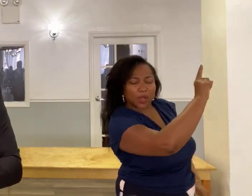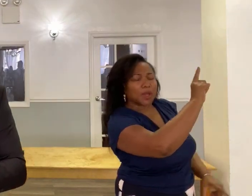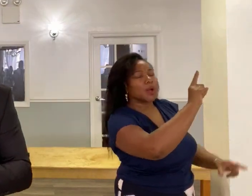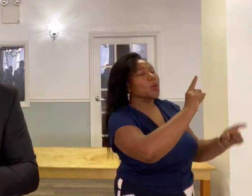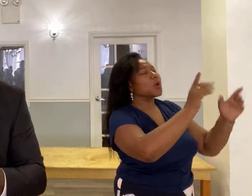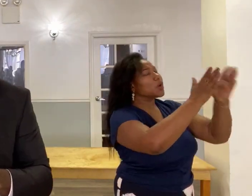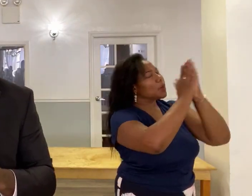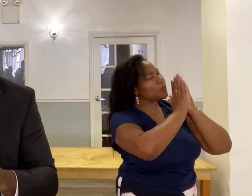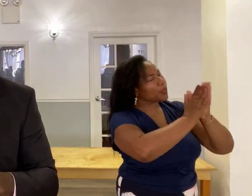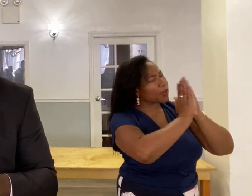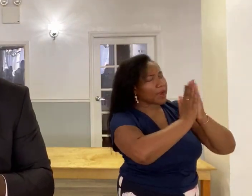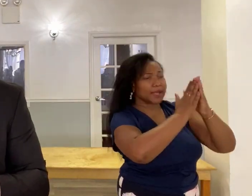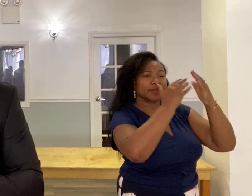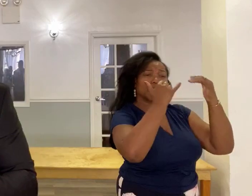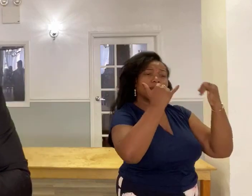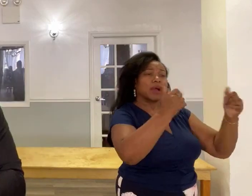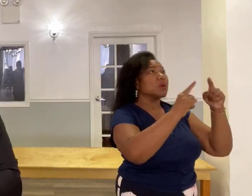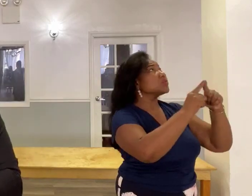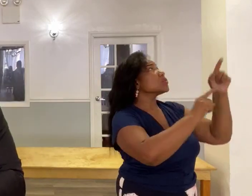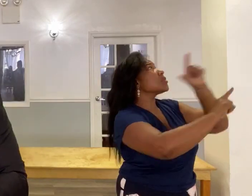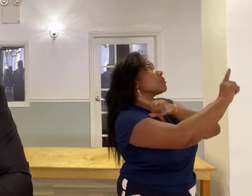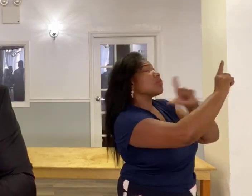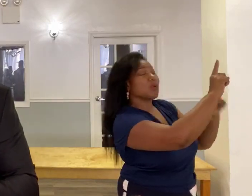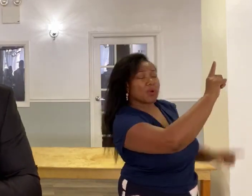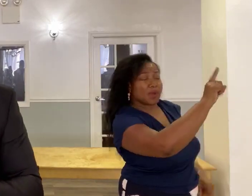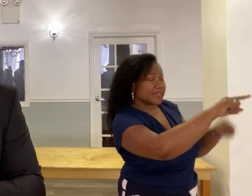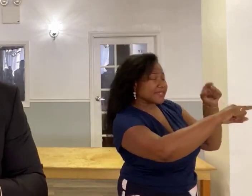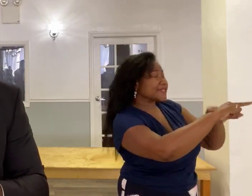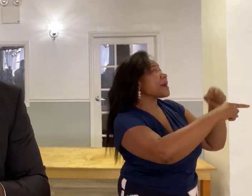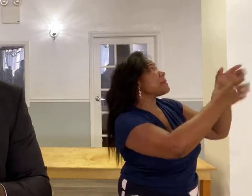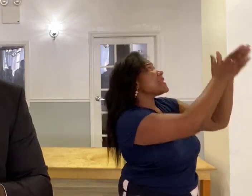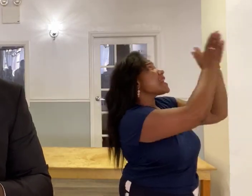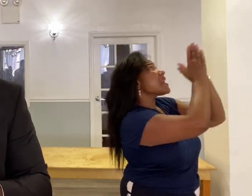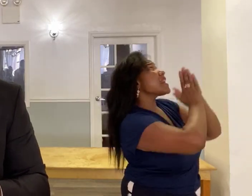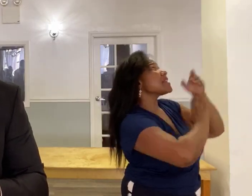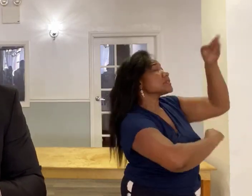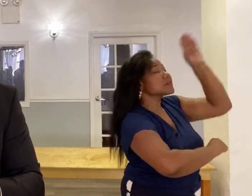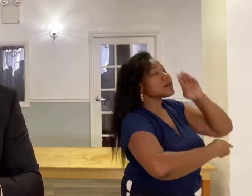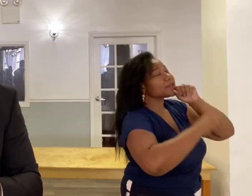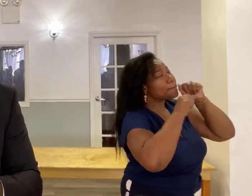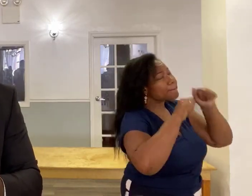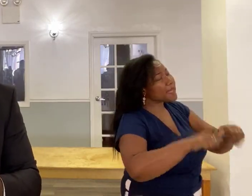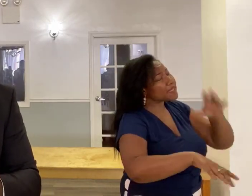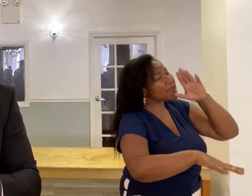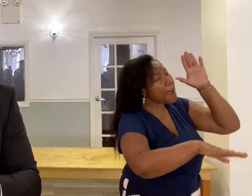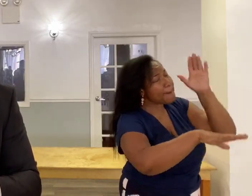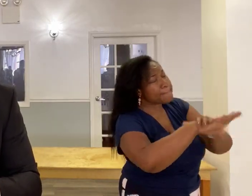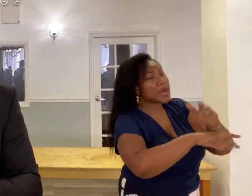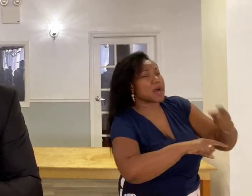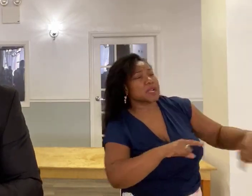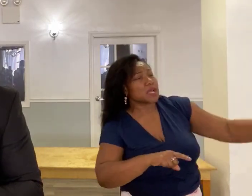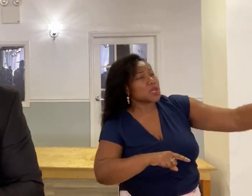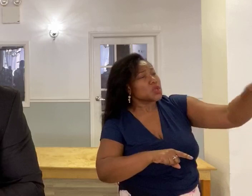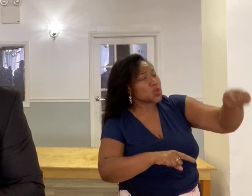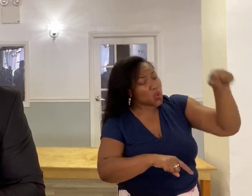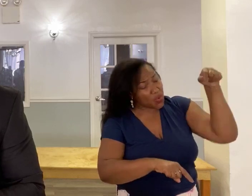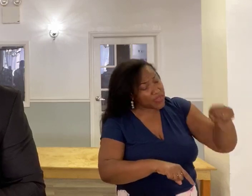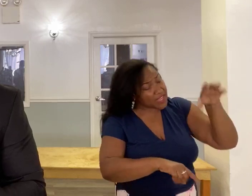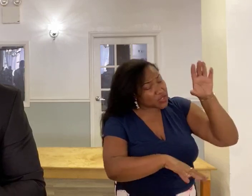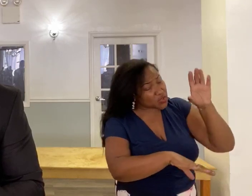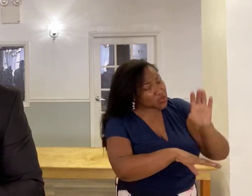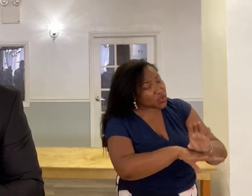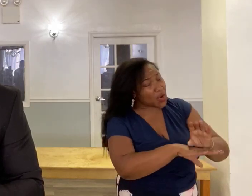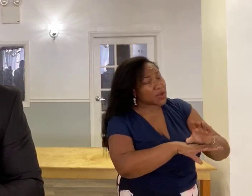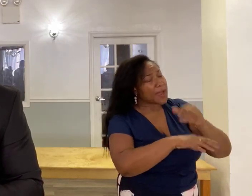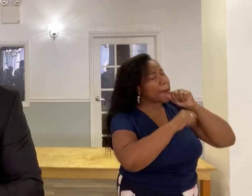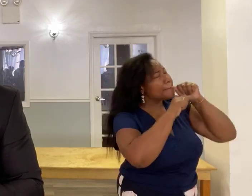to the Lord in prayer at this time and ask God's blessing upon you, this church,